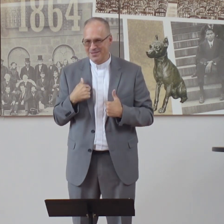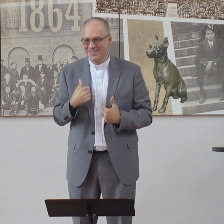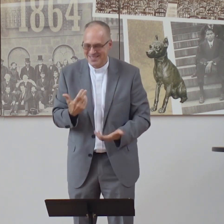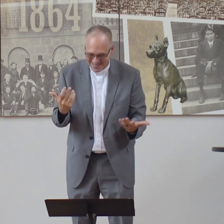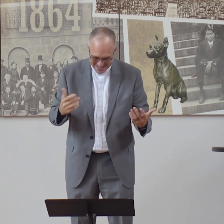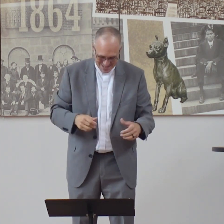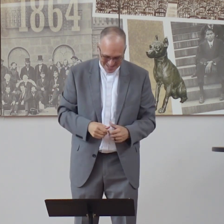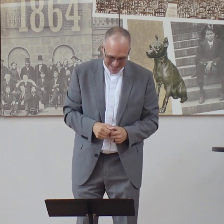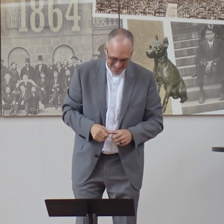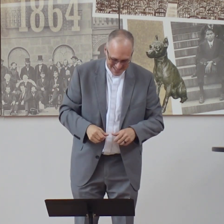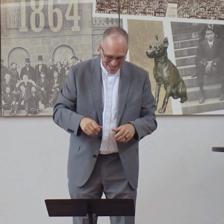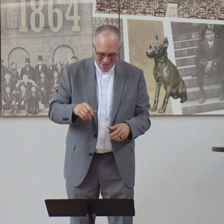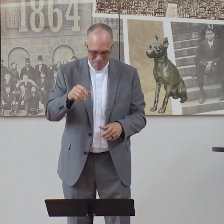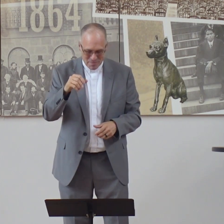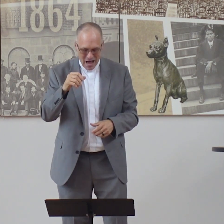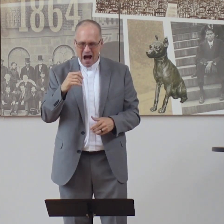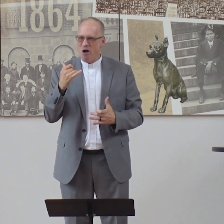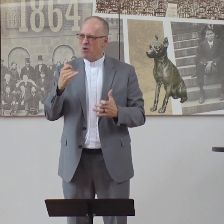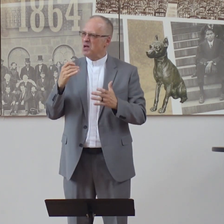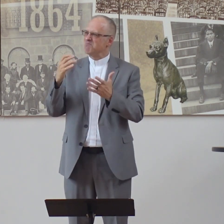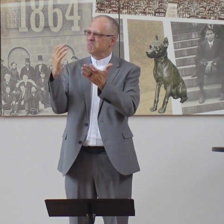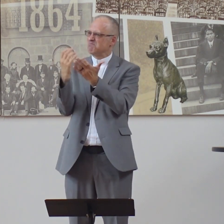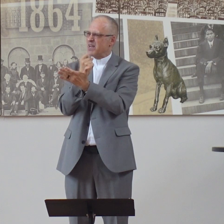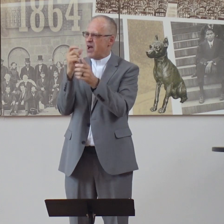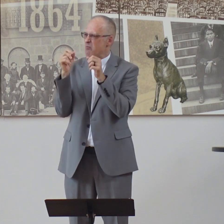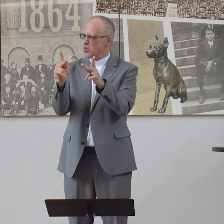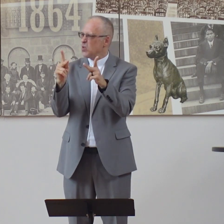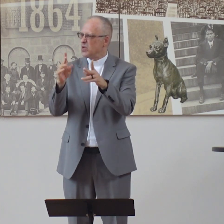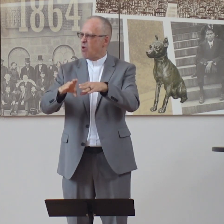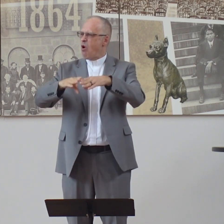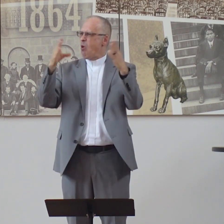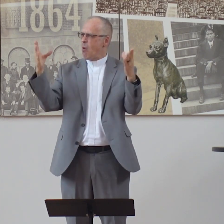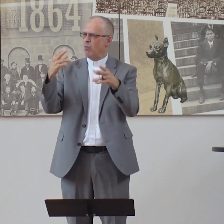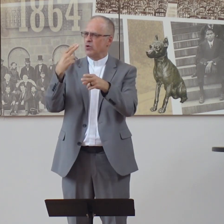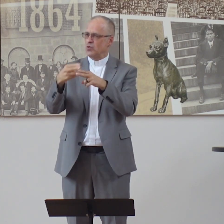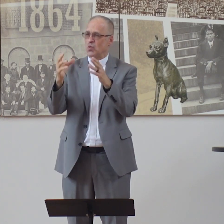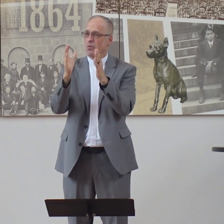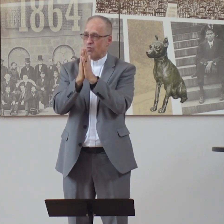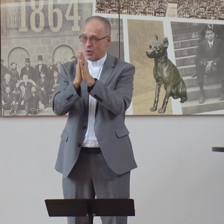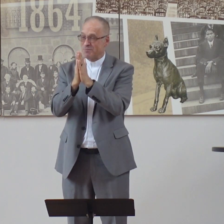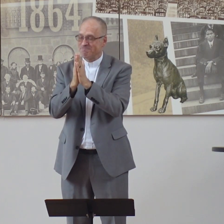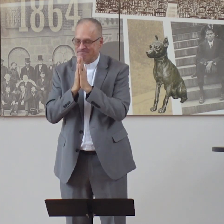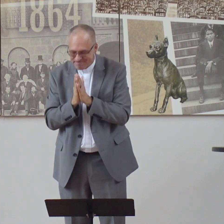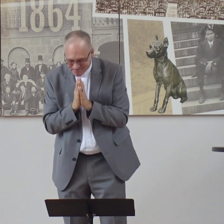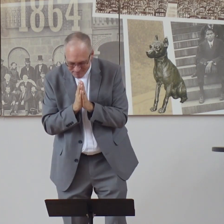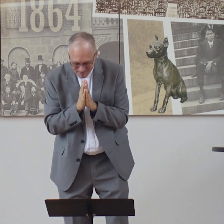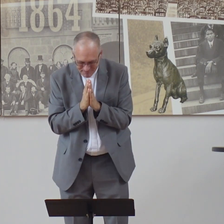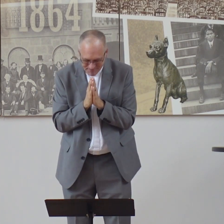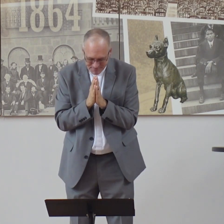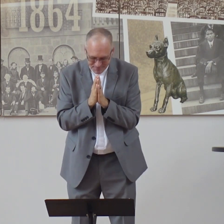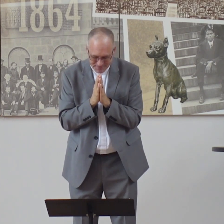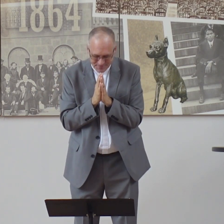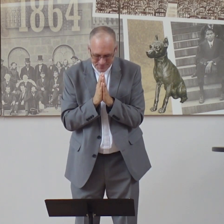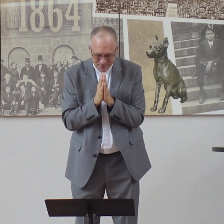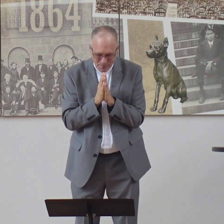I am a twin, that's why my sign name is Leo, like twin. I'm going to take the opportunity to open up with a brief